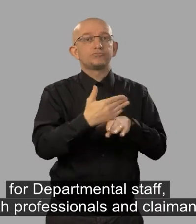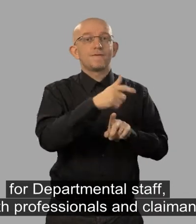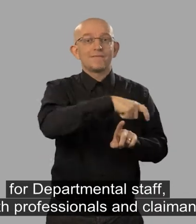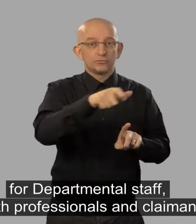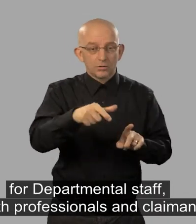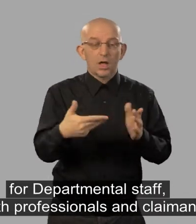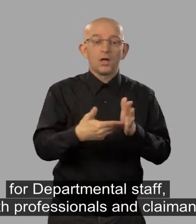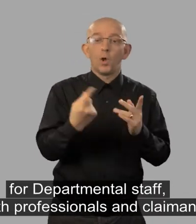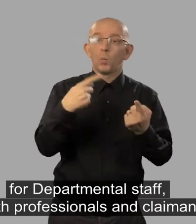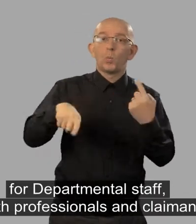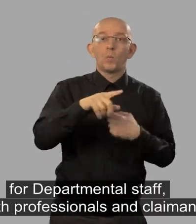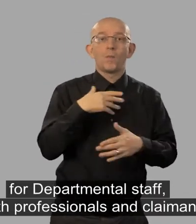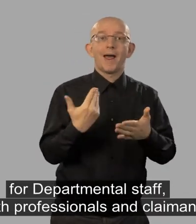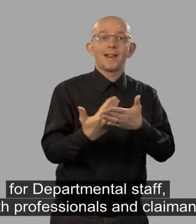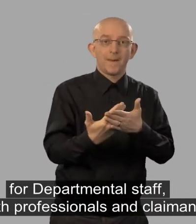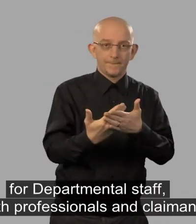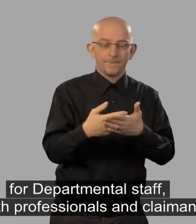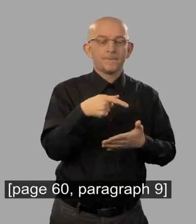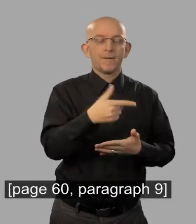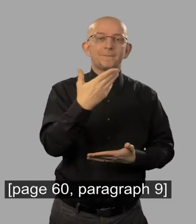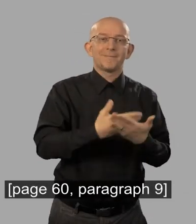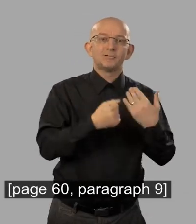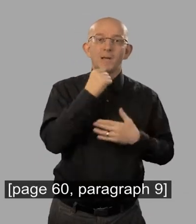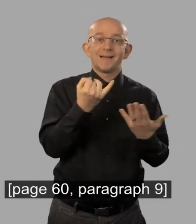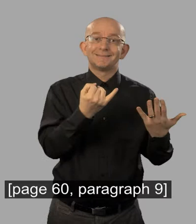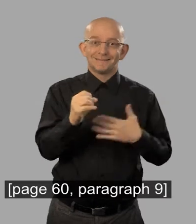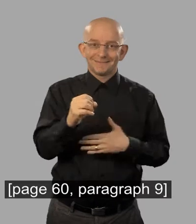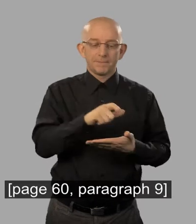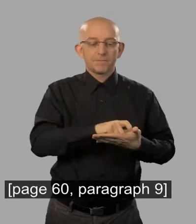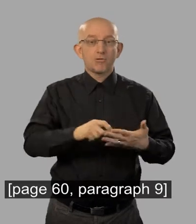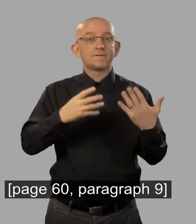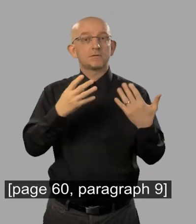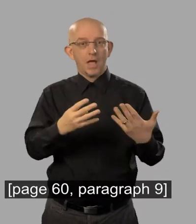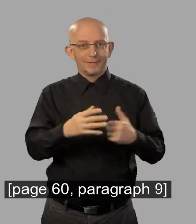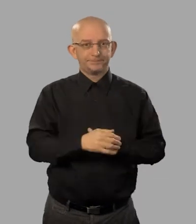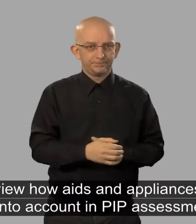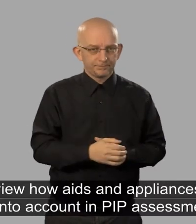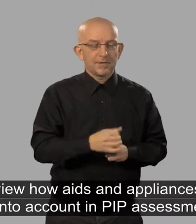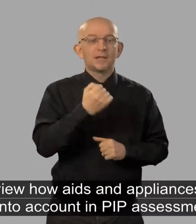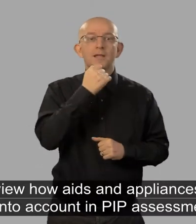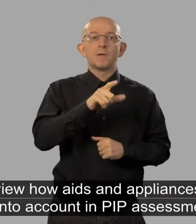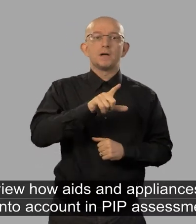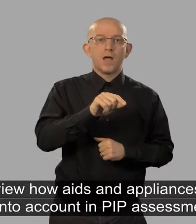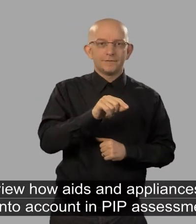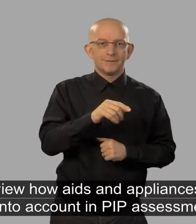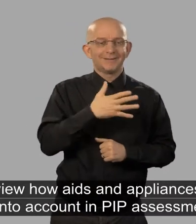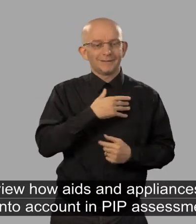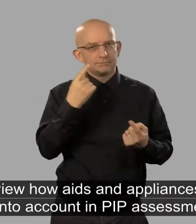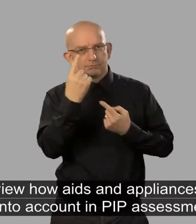health professionals and claimants. Page 60, paragraph 9. 11.